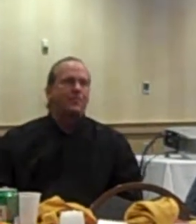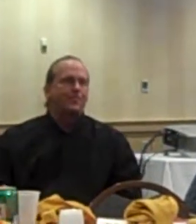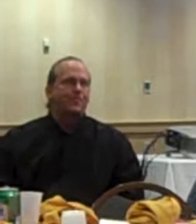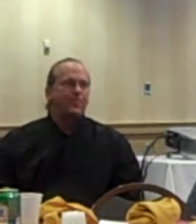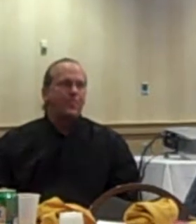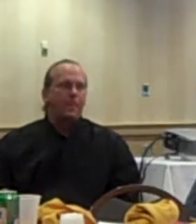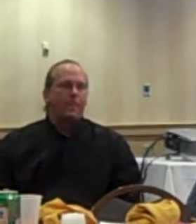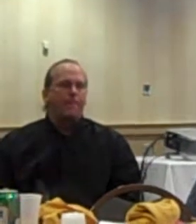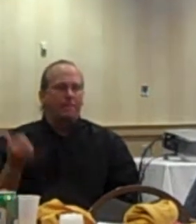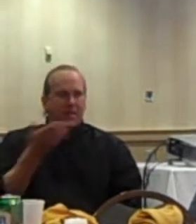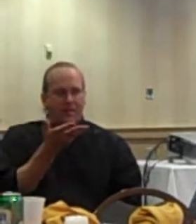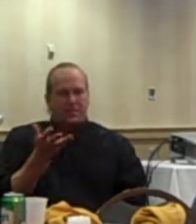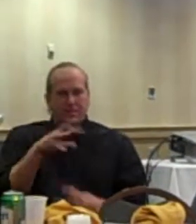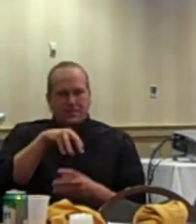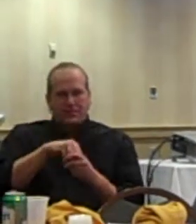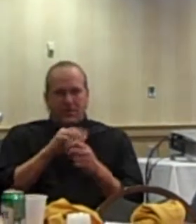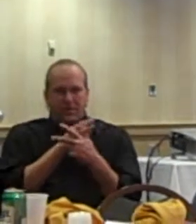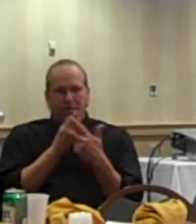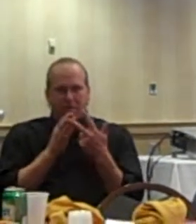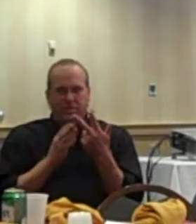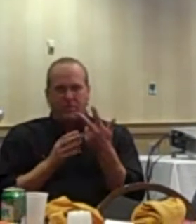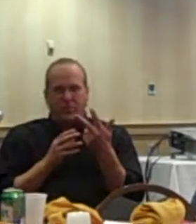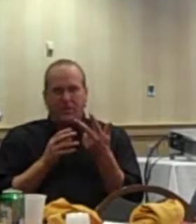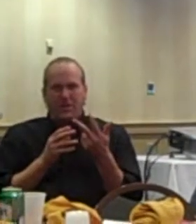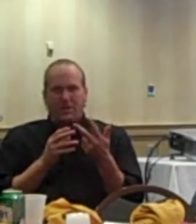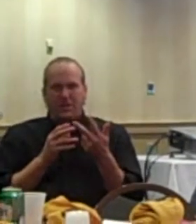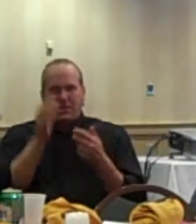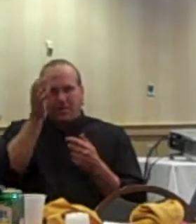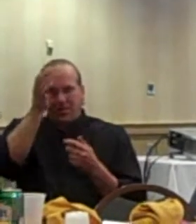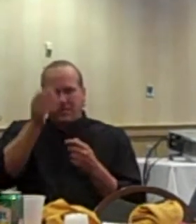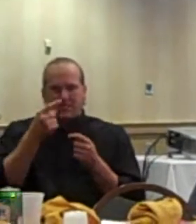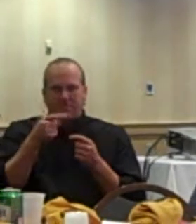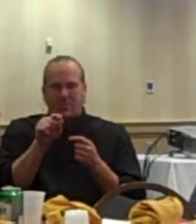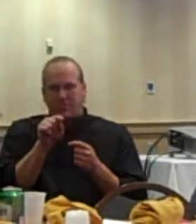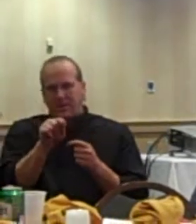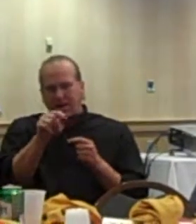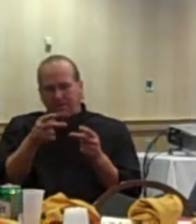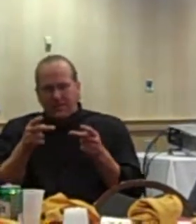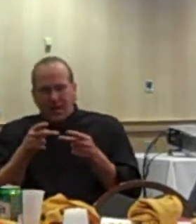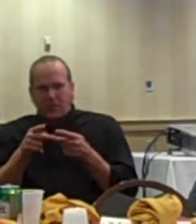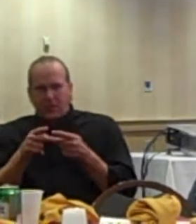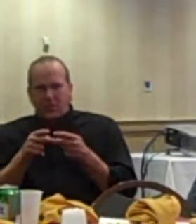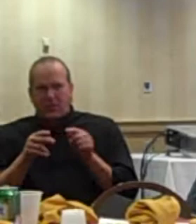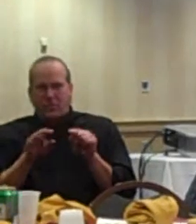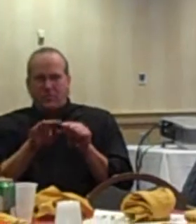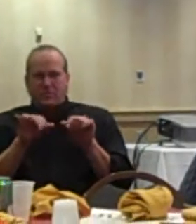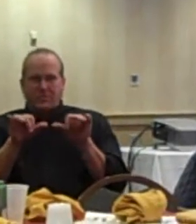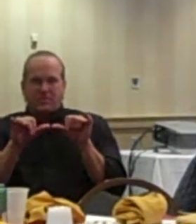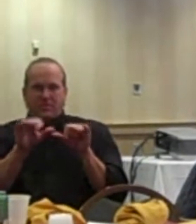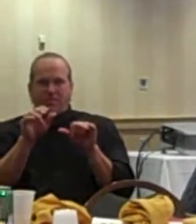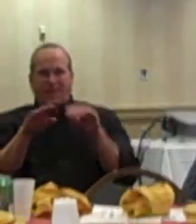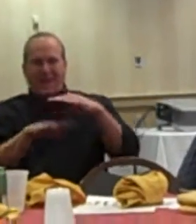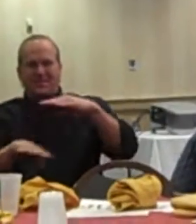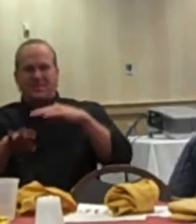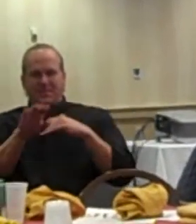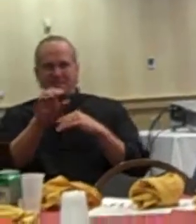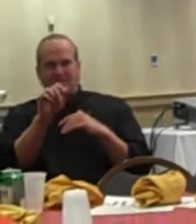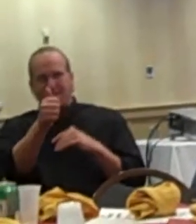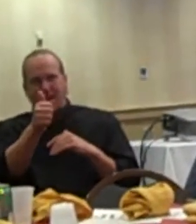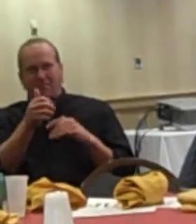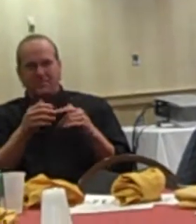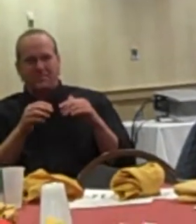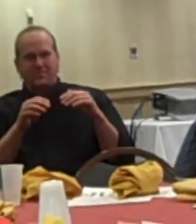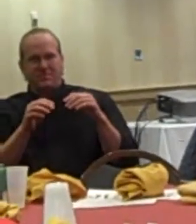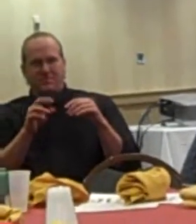involving the three, as it were, pillars of place value, the sizes of the base 10 units, the